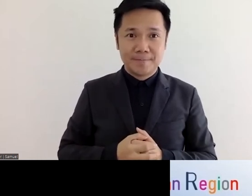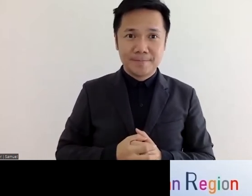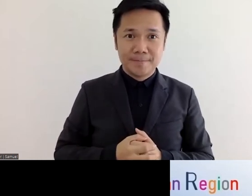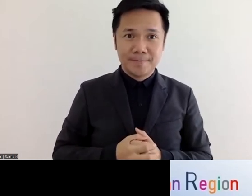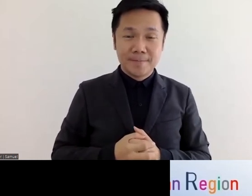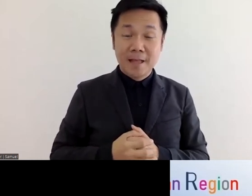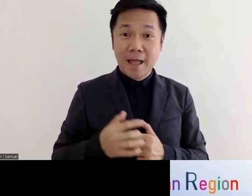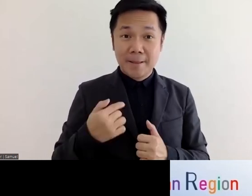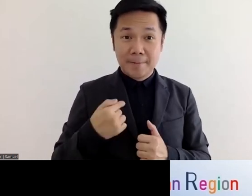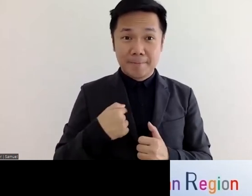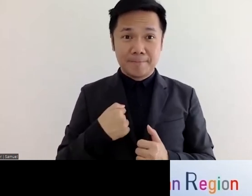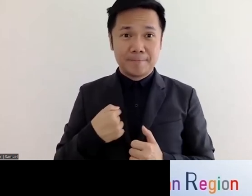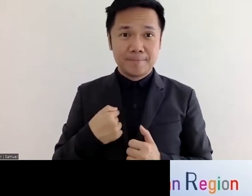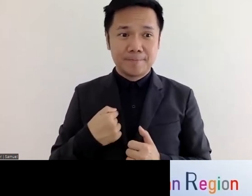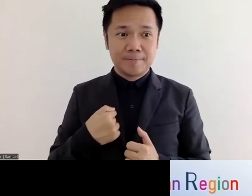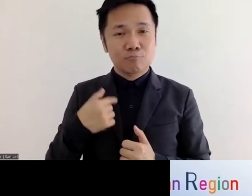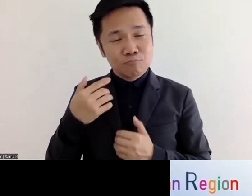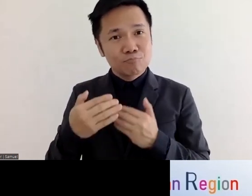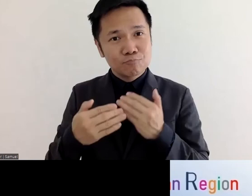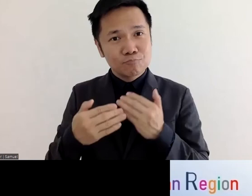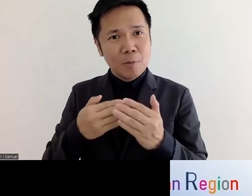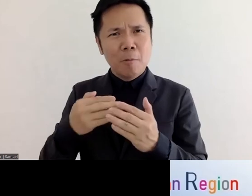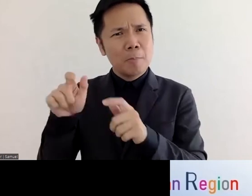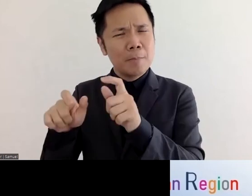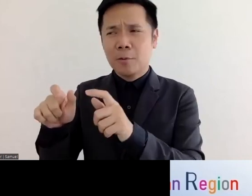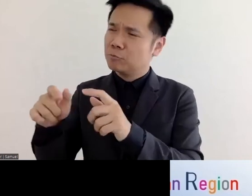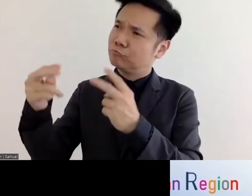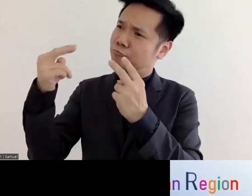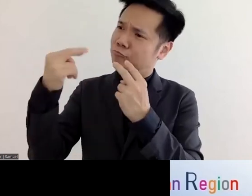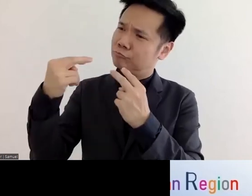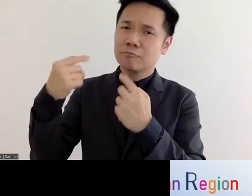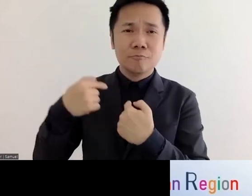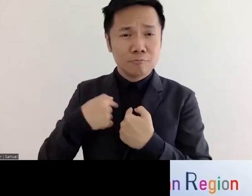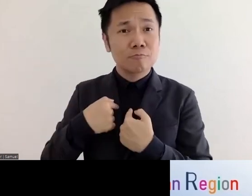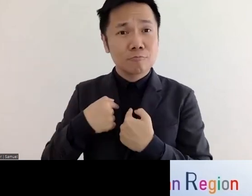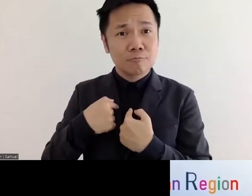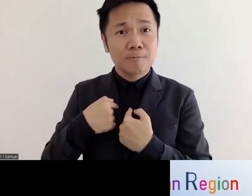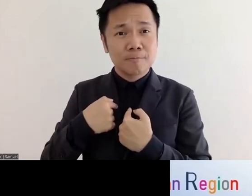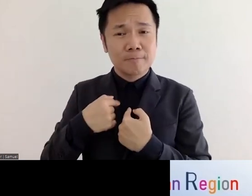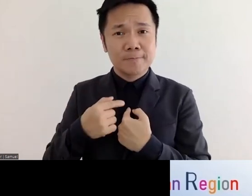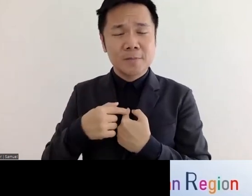training. Everyone talk about me. Every are